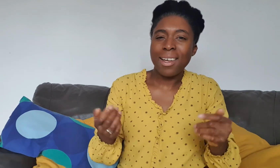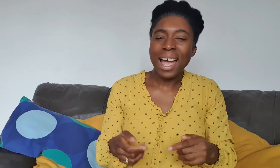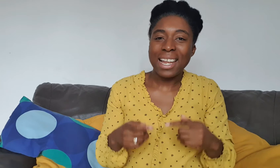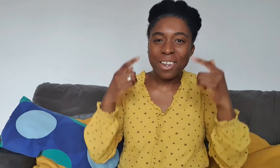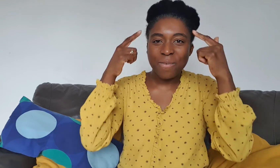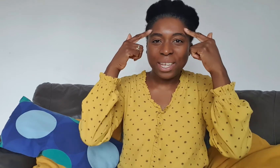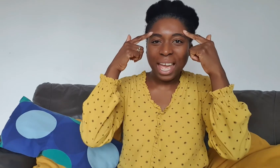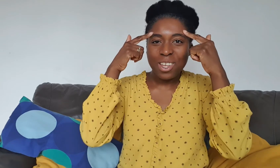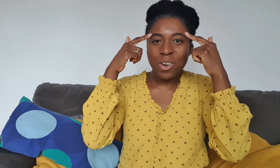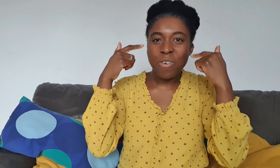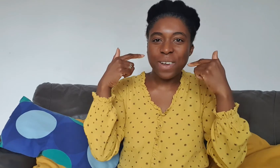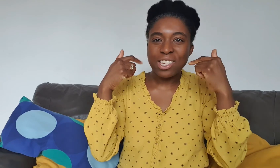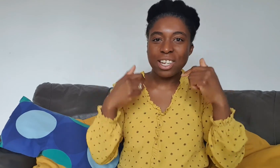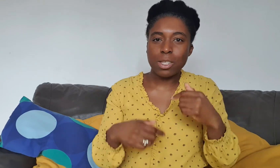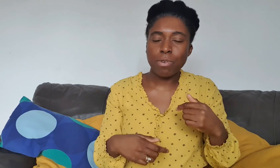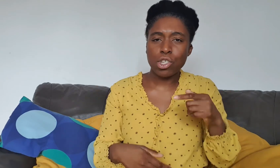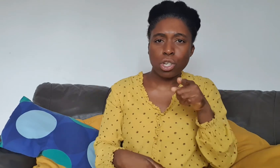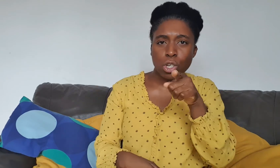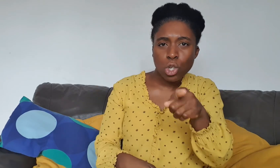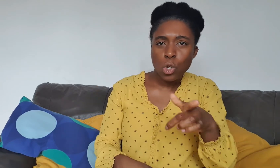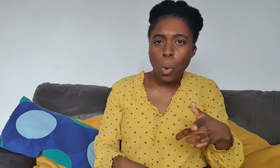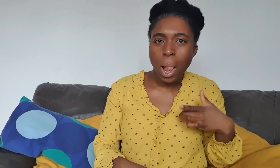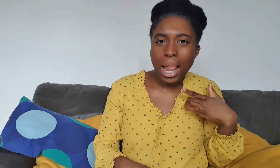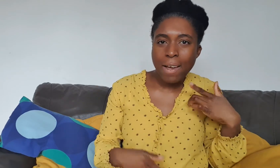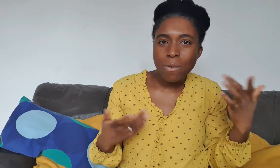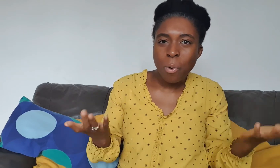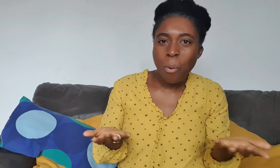And don't forget your facial expression.